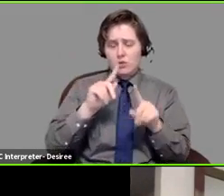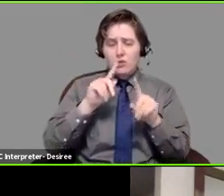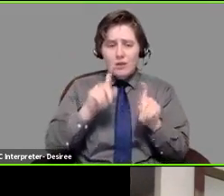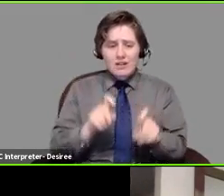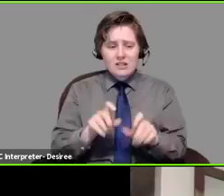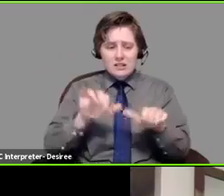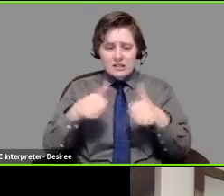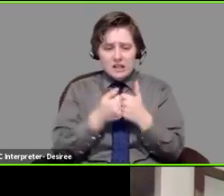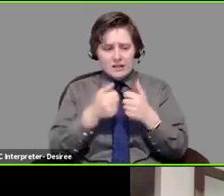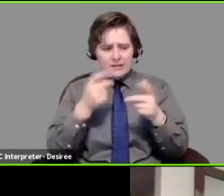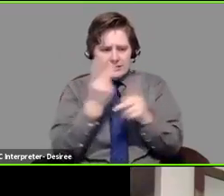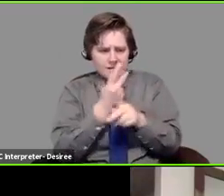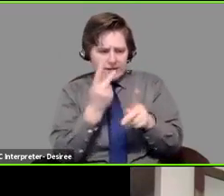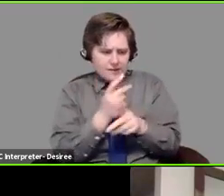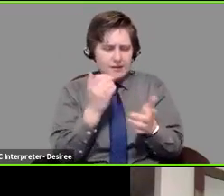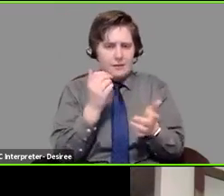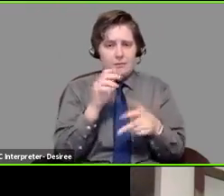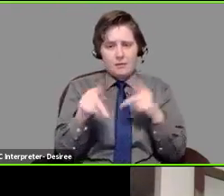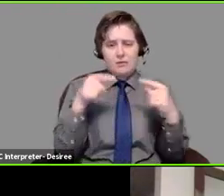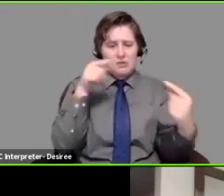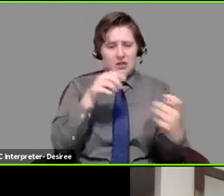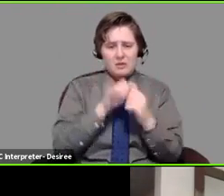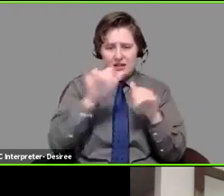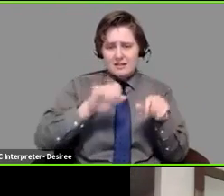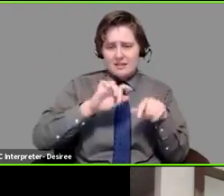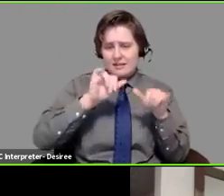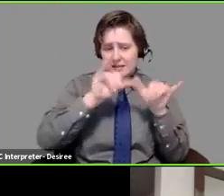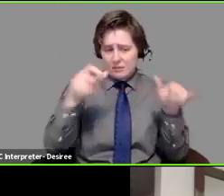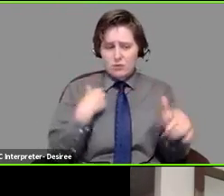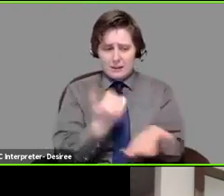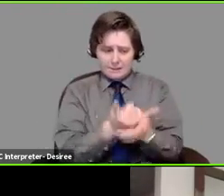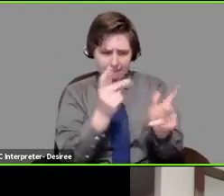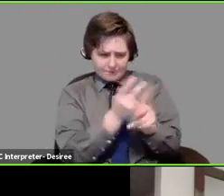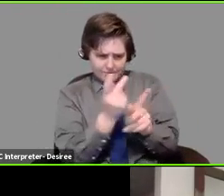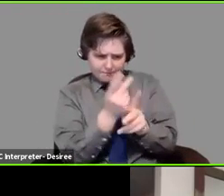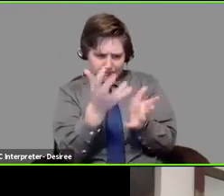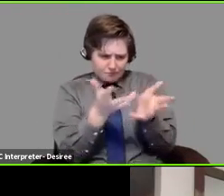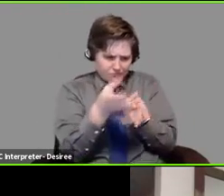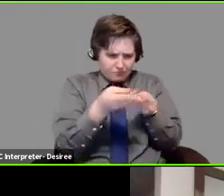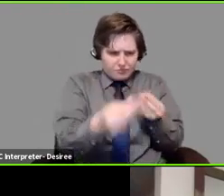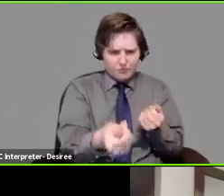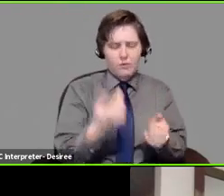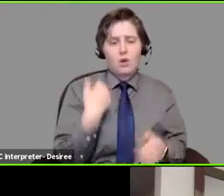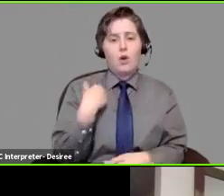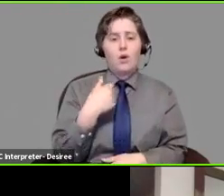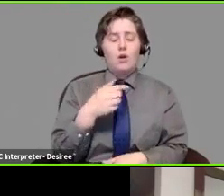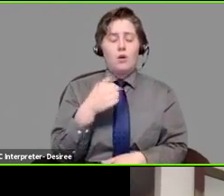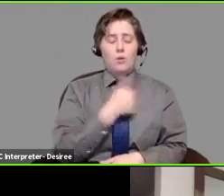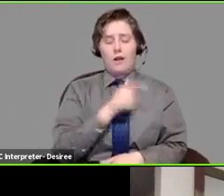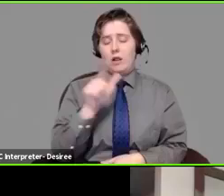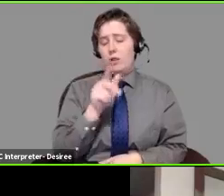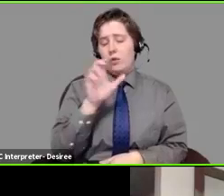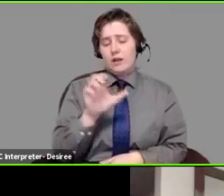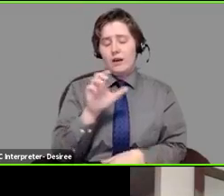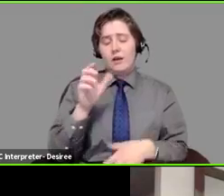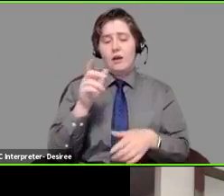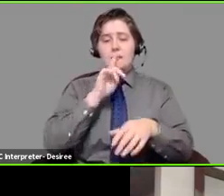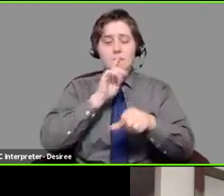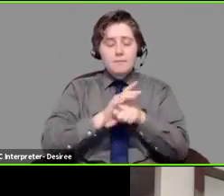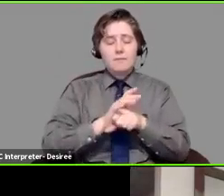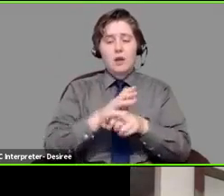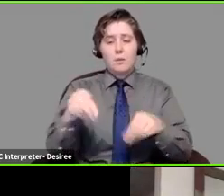and challenges people are having with that system. And Lucas County is committed to providing the